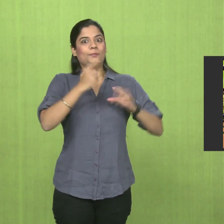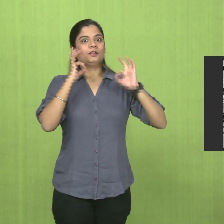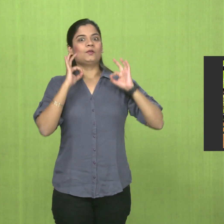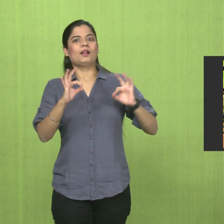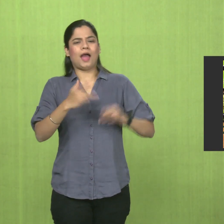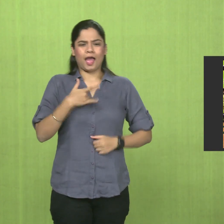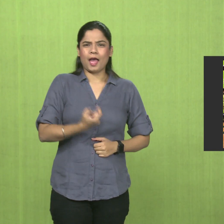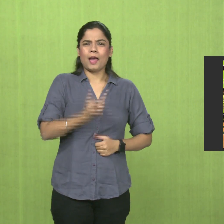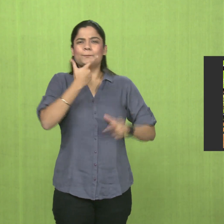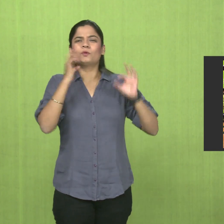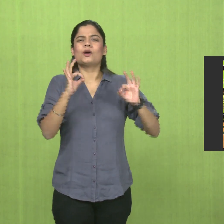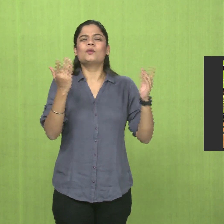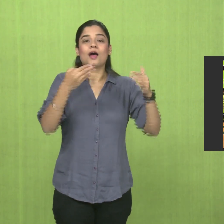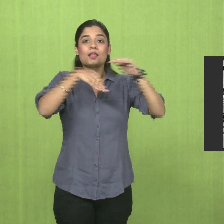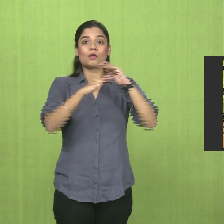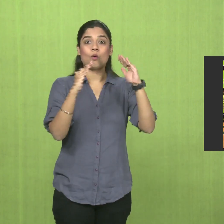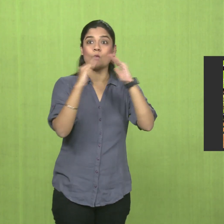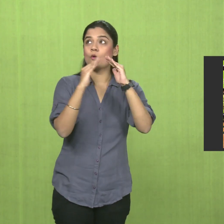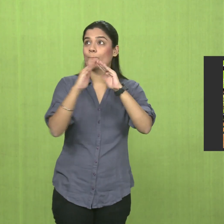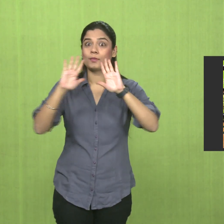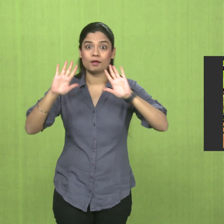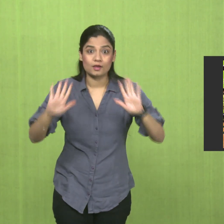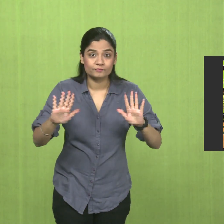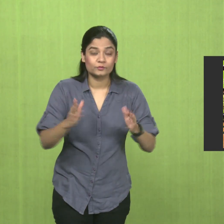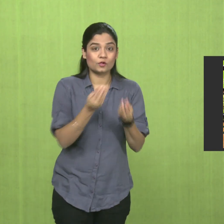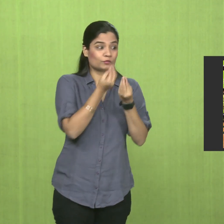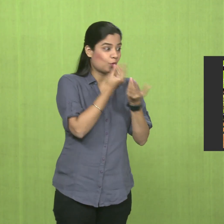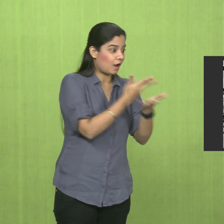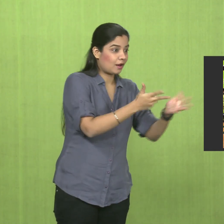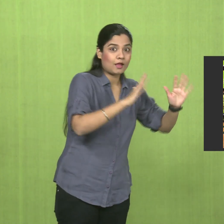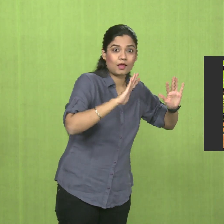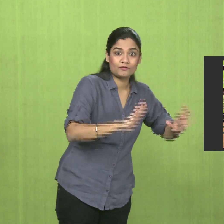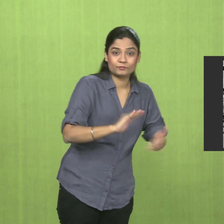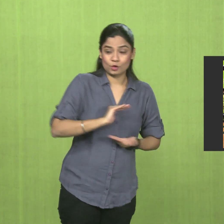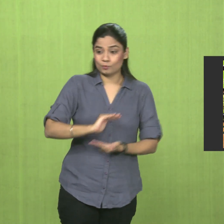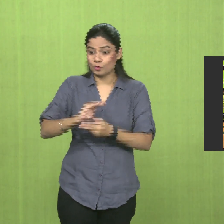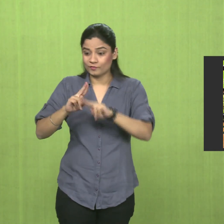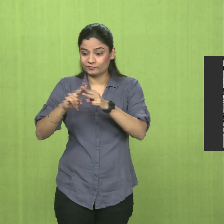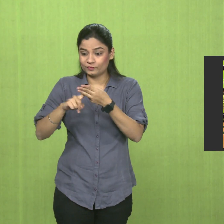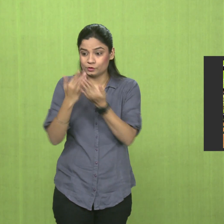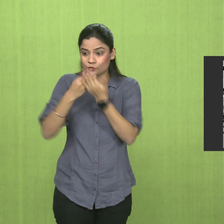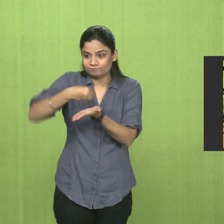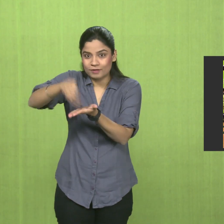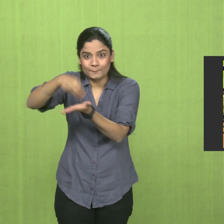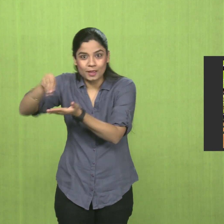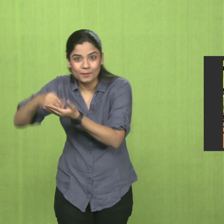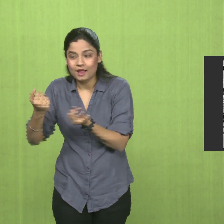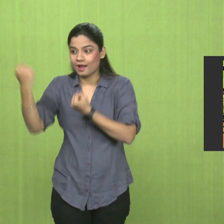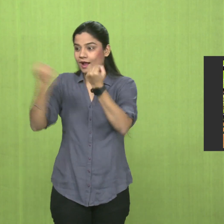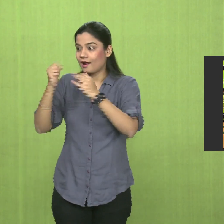Everyone wants to be happy. Everyone wants to be in peace. At their houses, they have different kind of food, they're able to pay